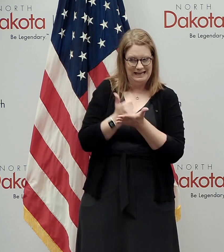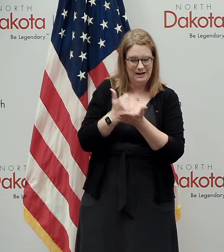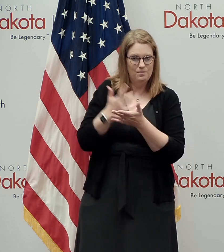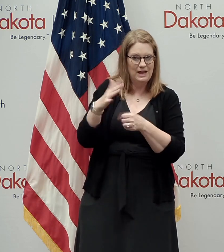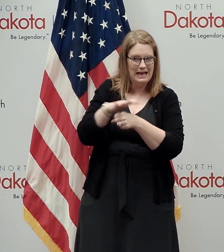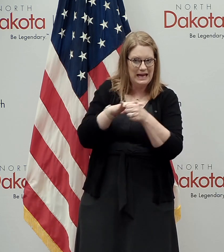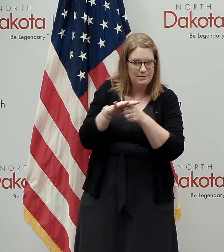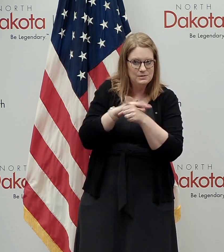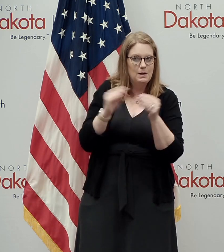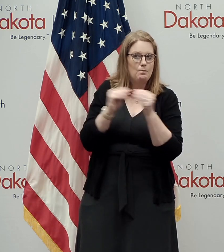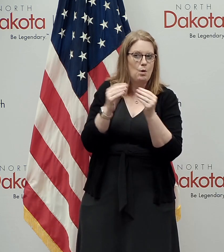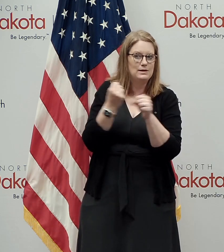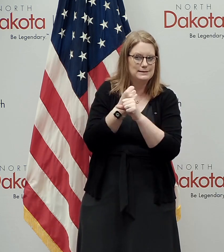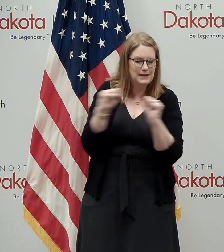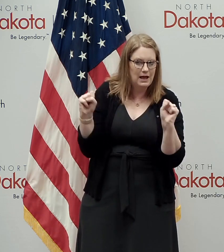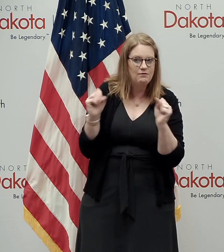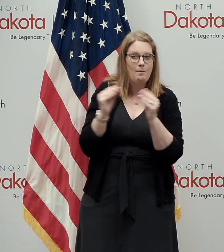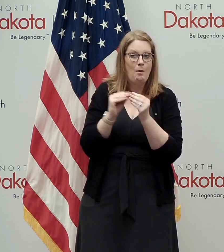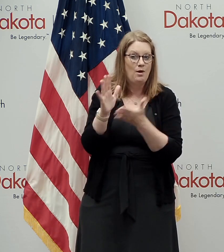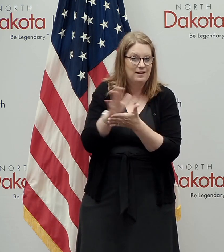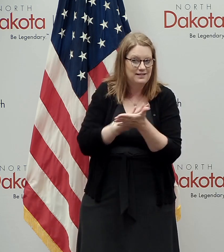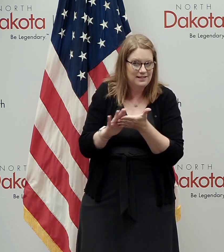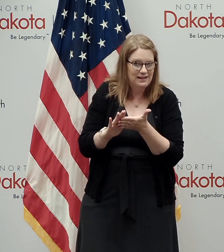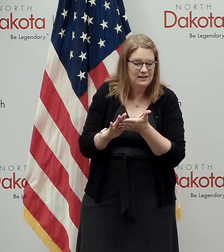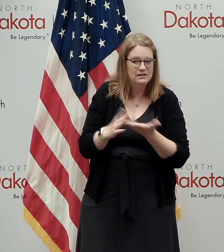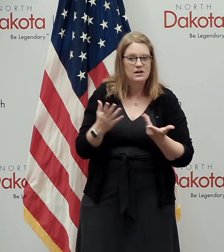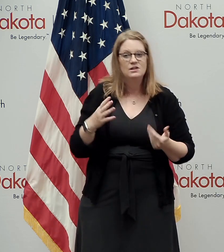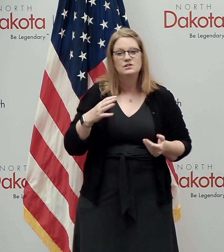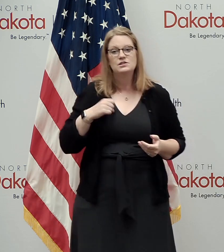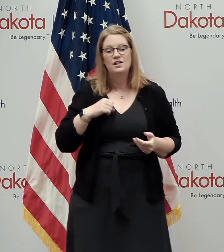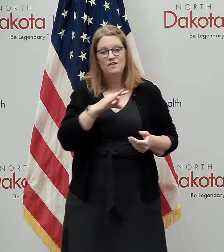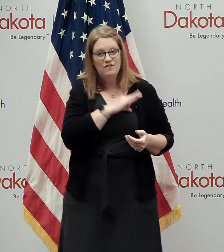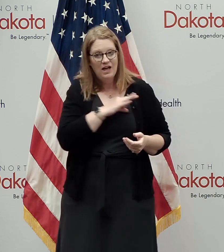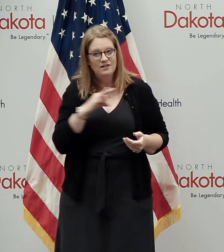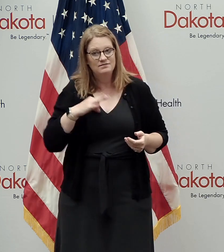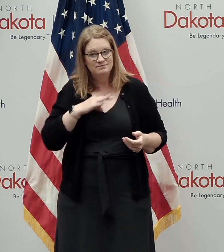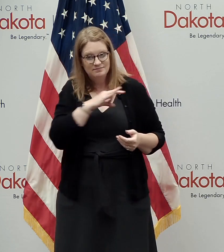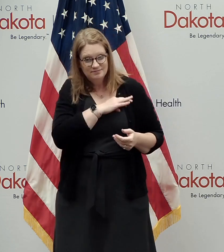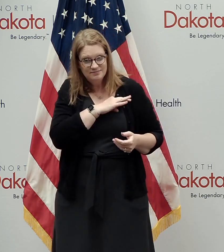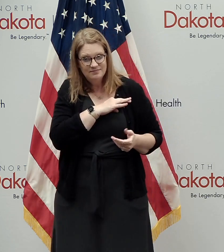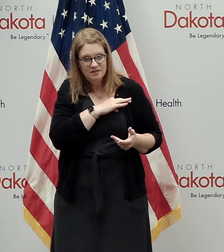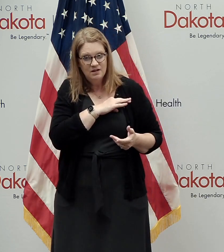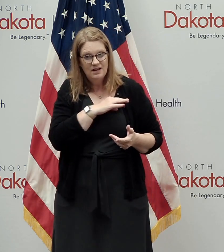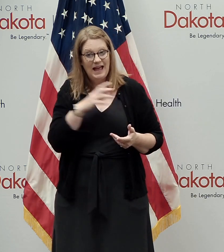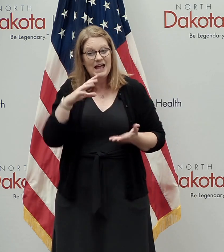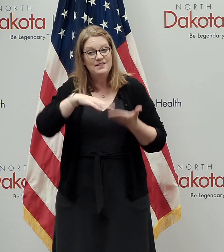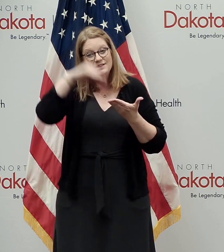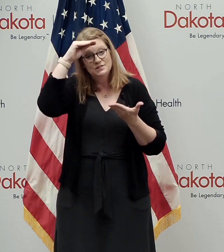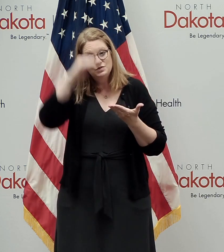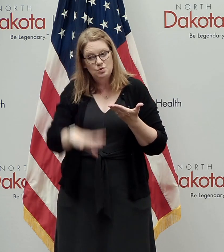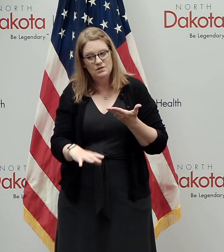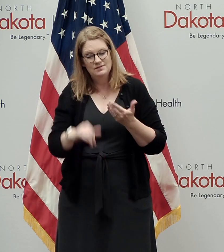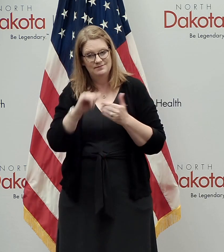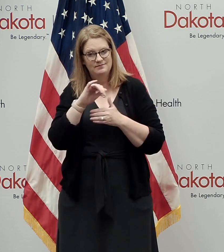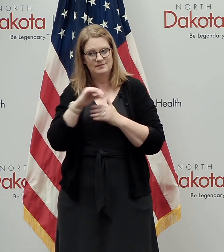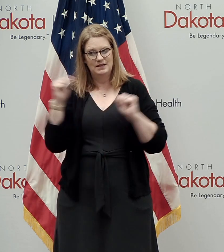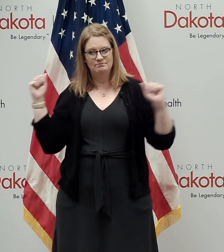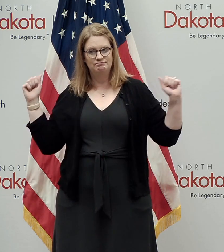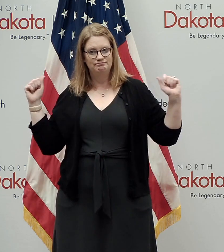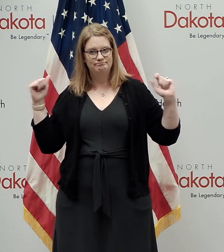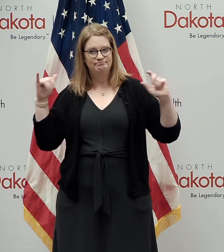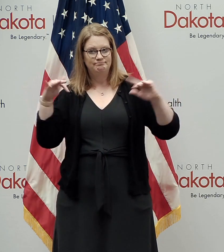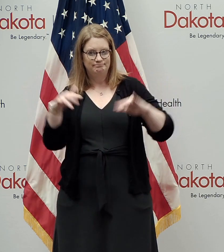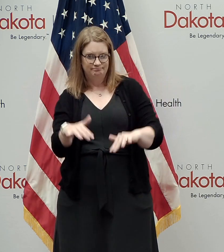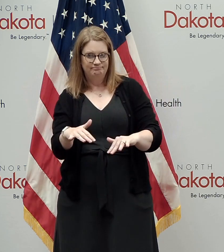campuses be safer, cleaner, so that the faculty and the staff and the students can return, again, with